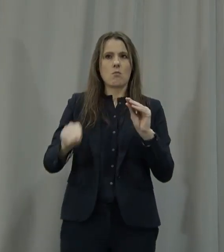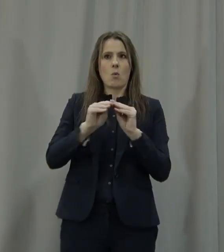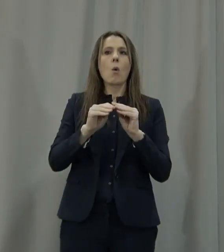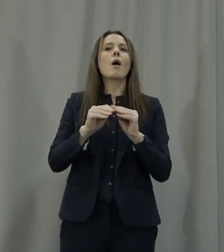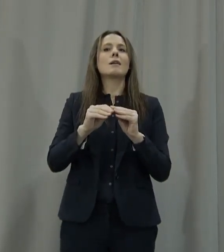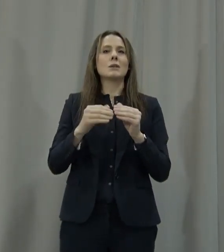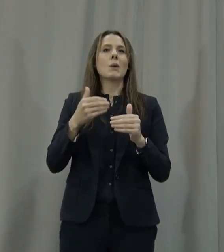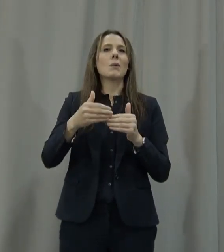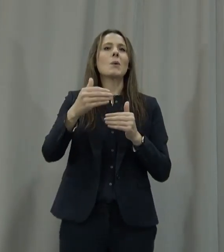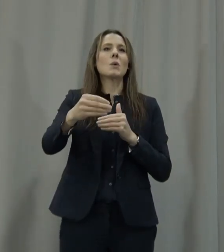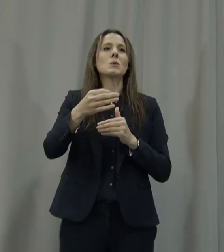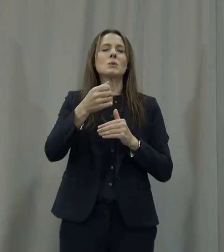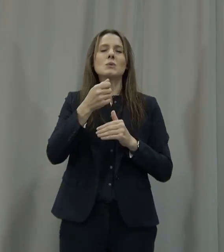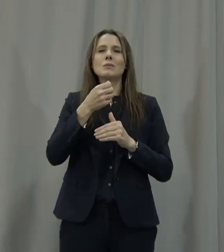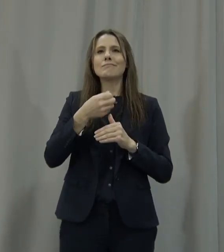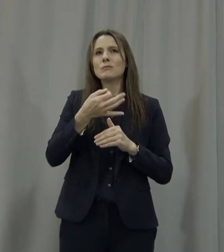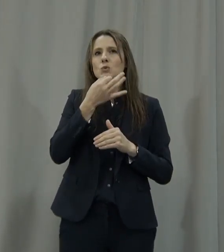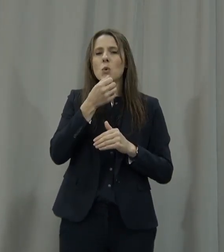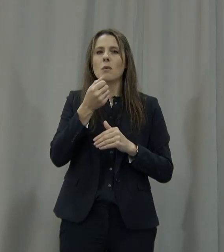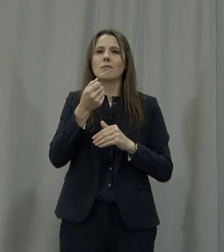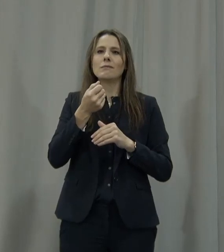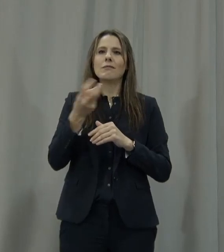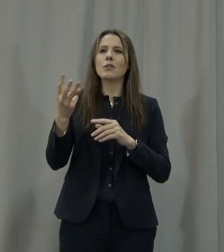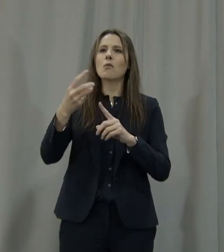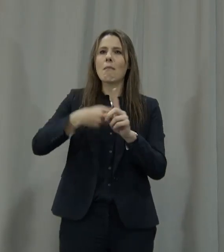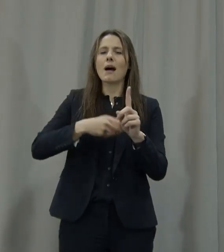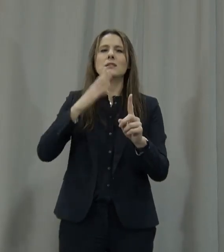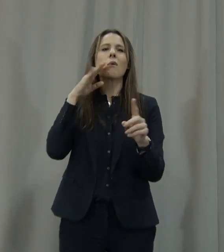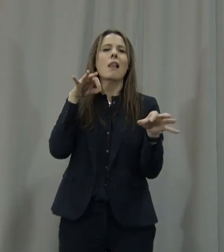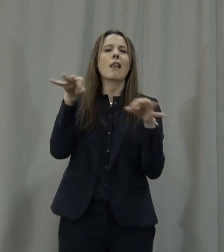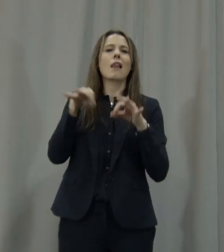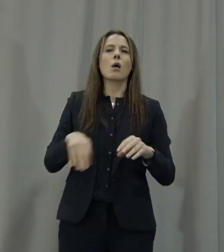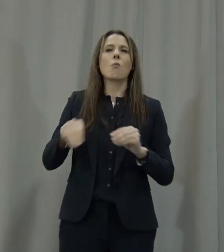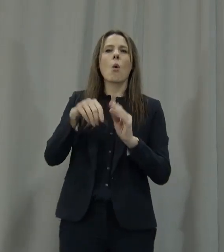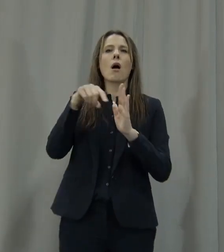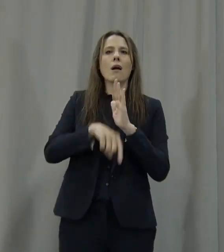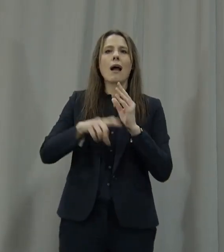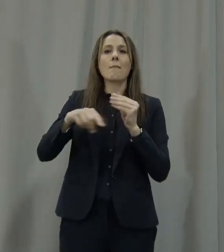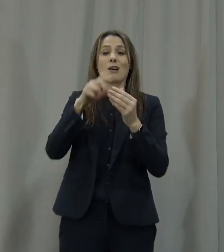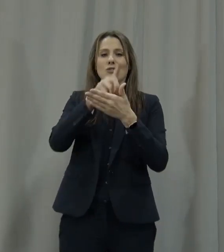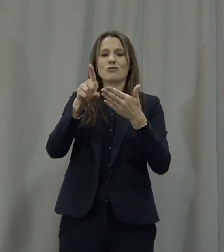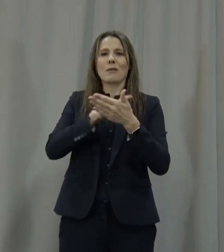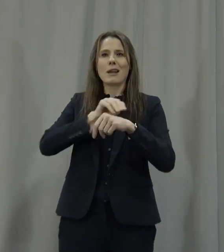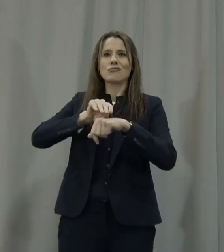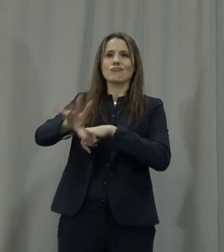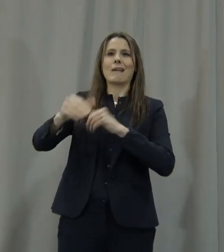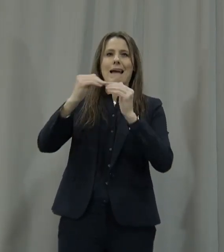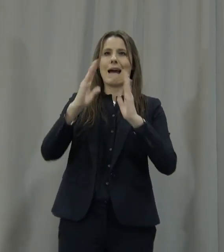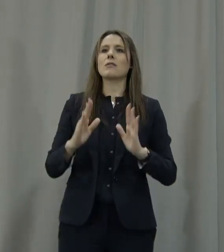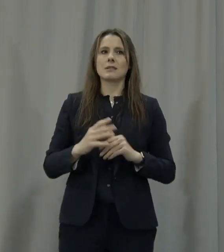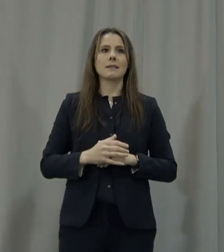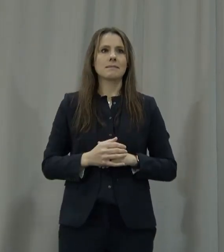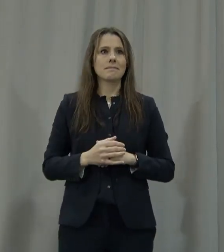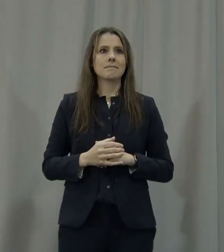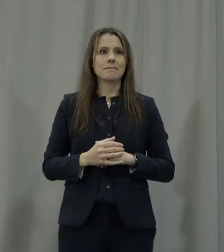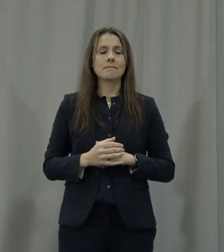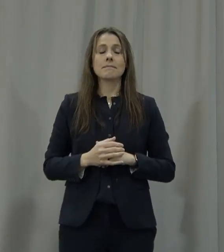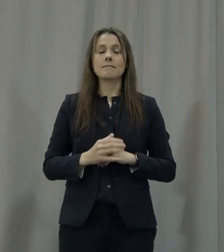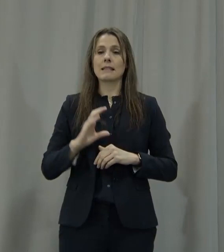next several months in which we will explore discrimination in the housing industry. In our voting